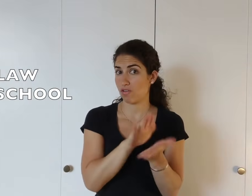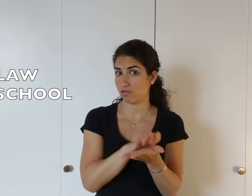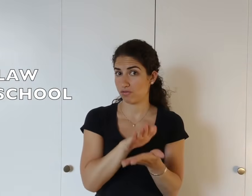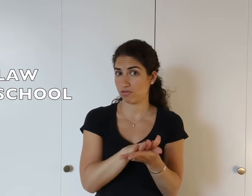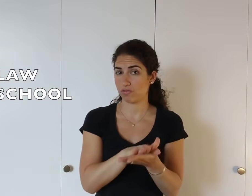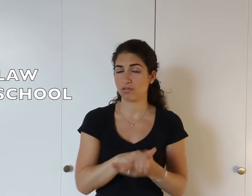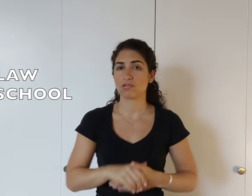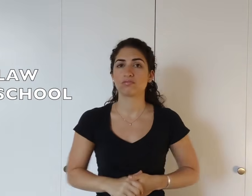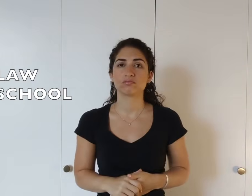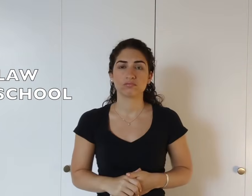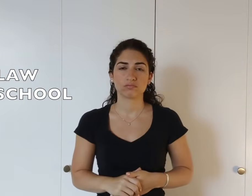school.